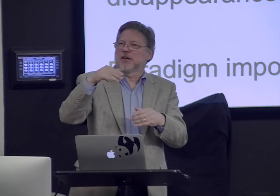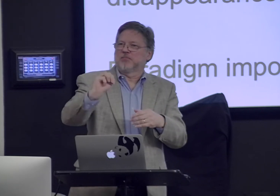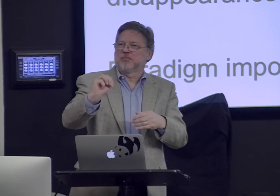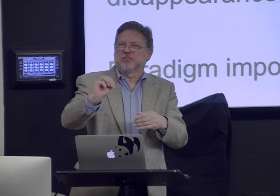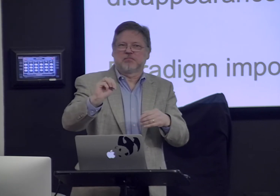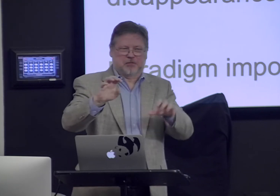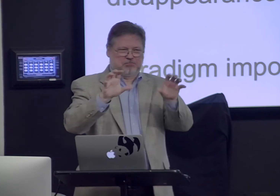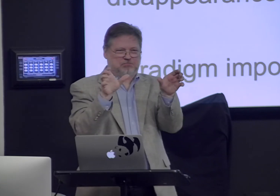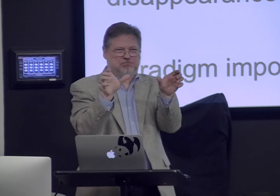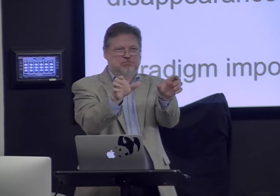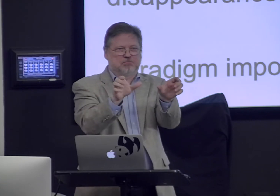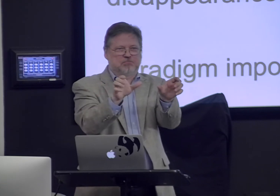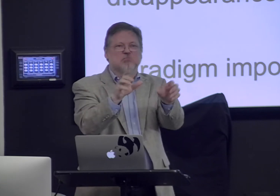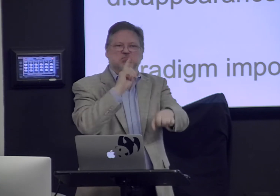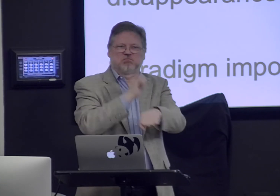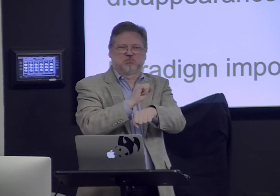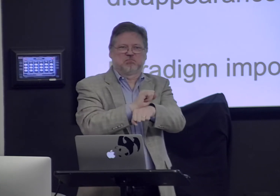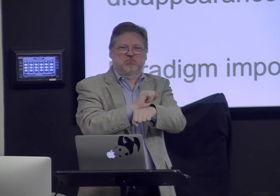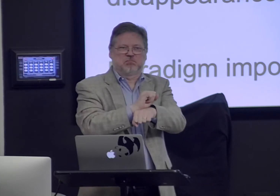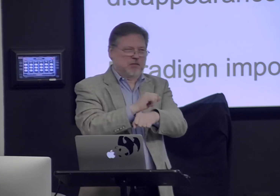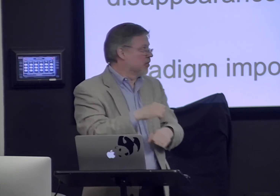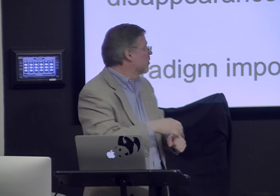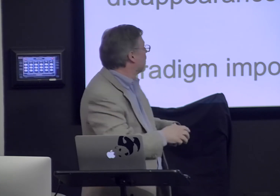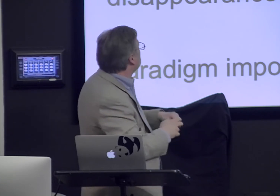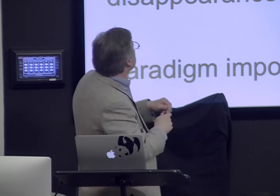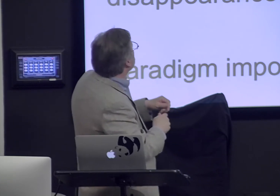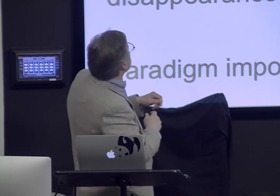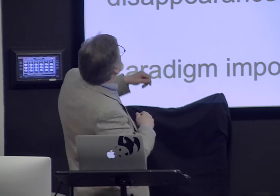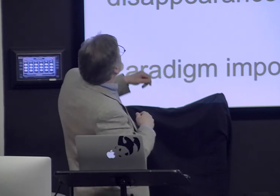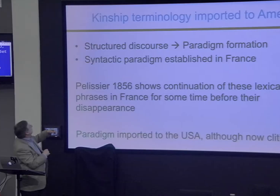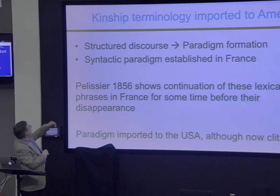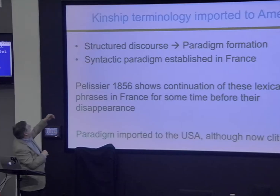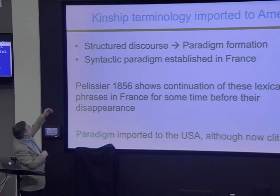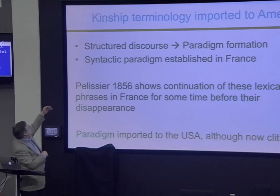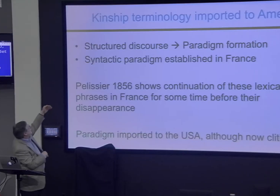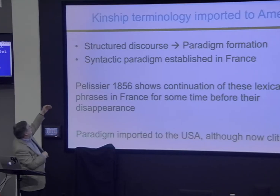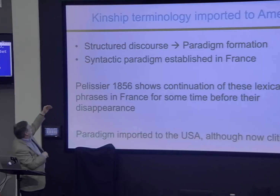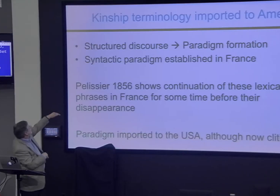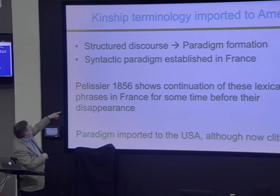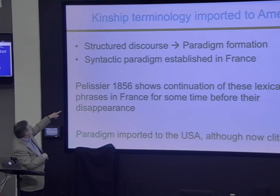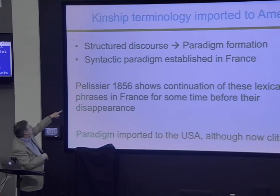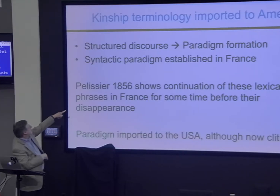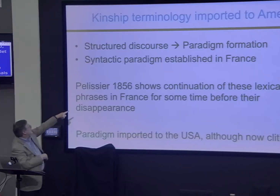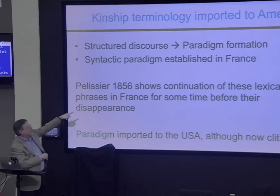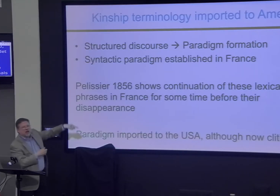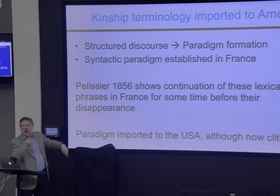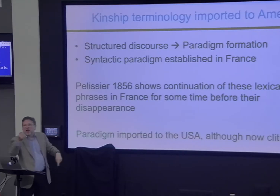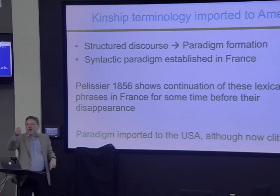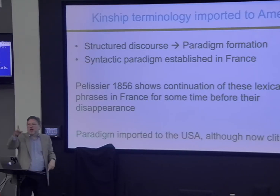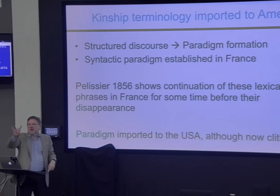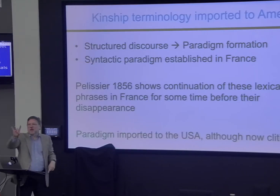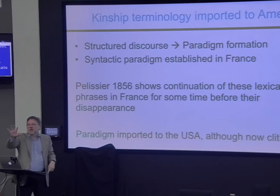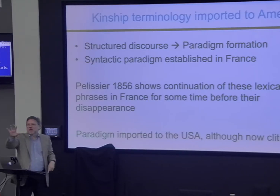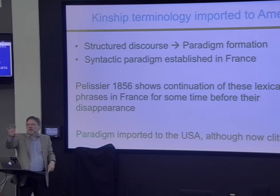When we look to documentation about French Sign Language at the time, it's confirmed that this paradise was in use even then.